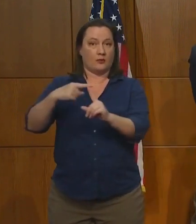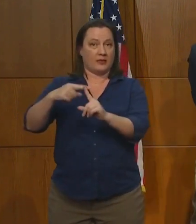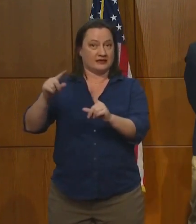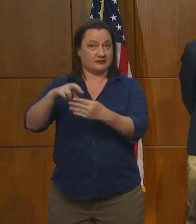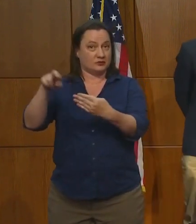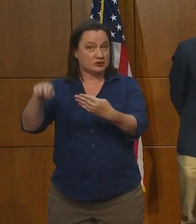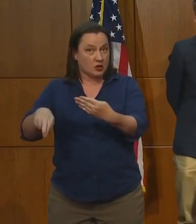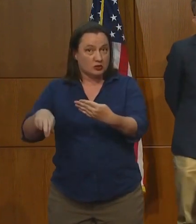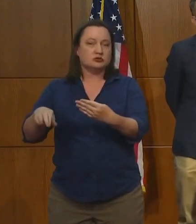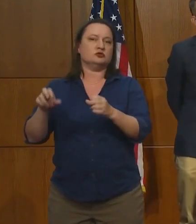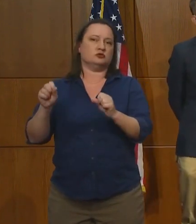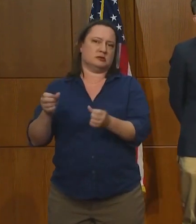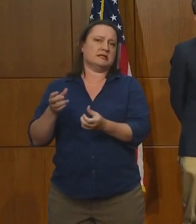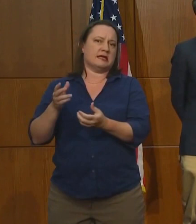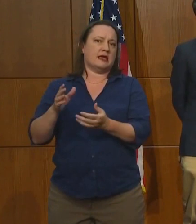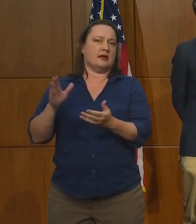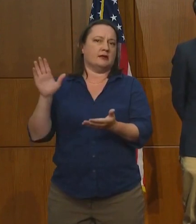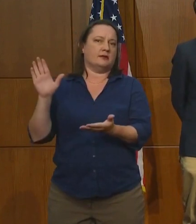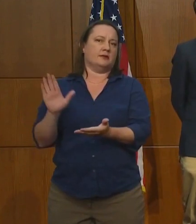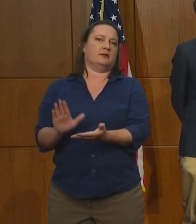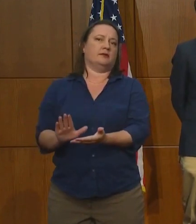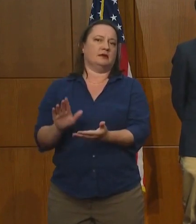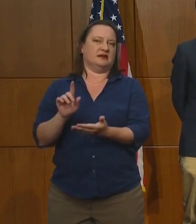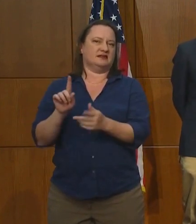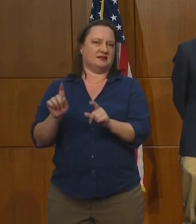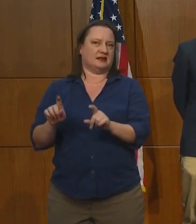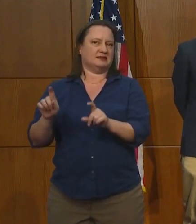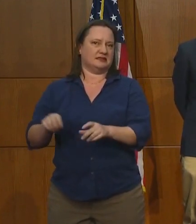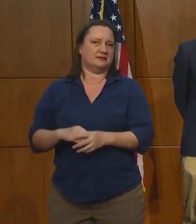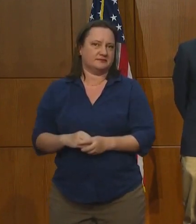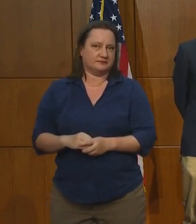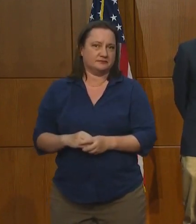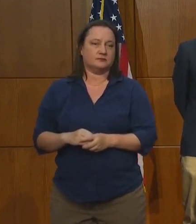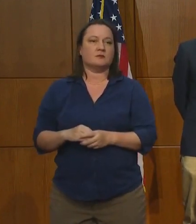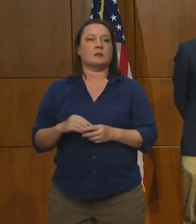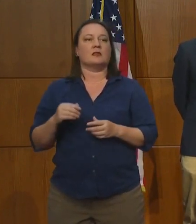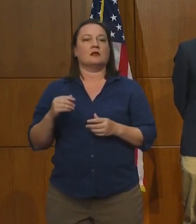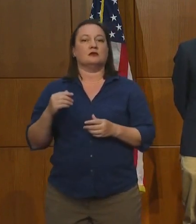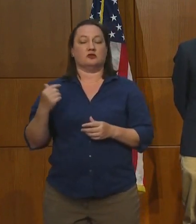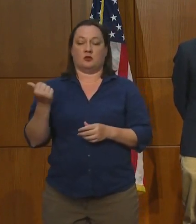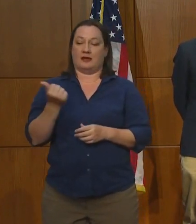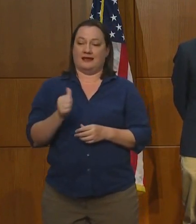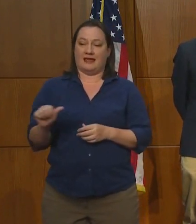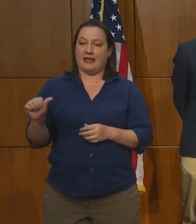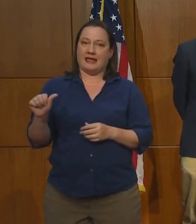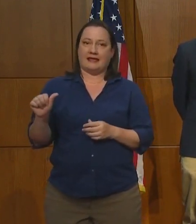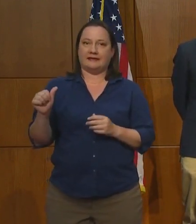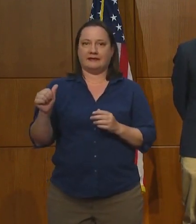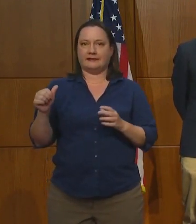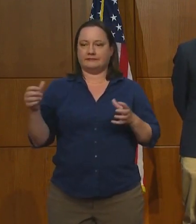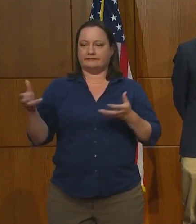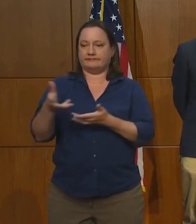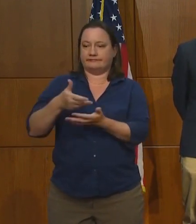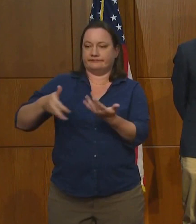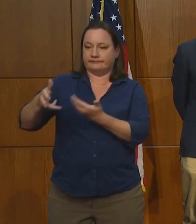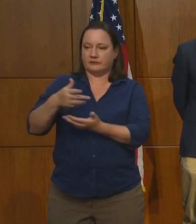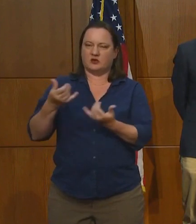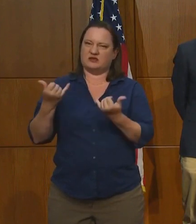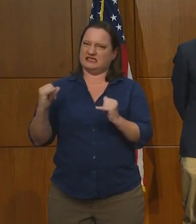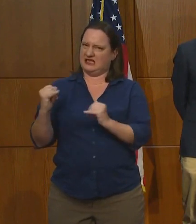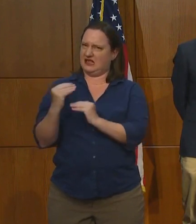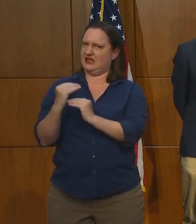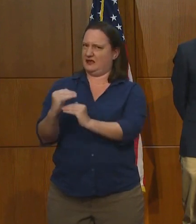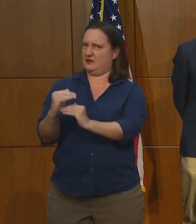met before relaxing restrictions, say on things like communal dining or visitation. So that weekly testing